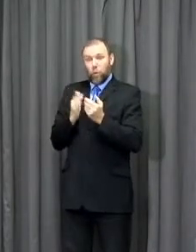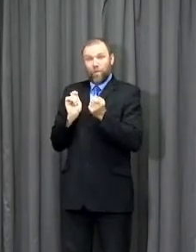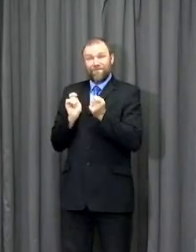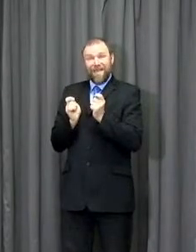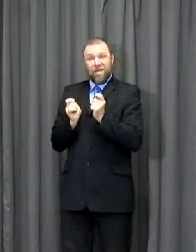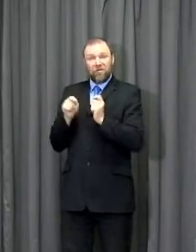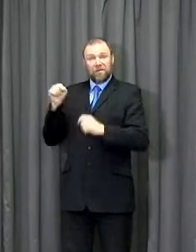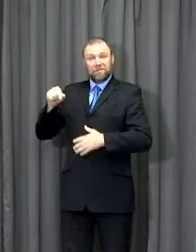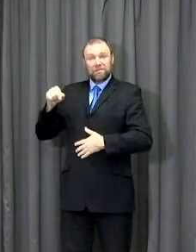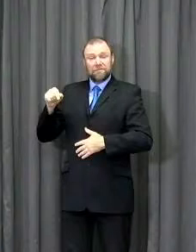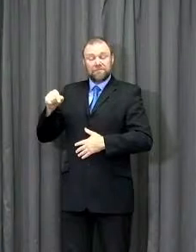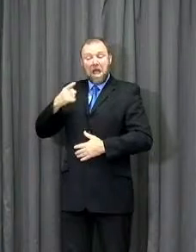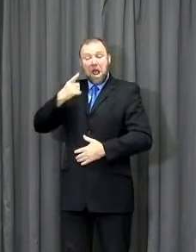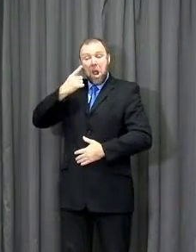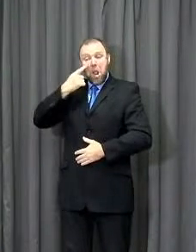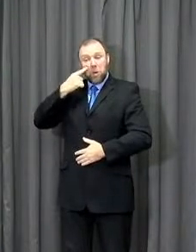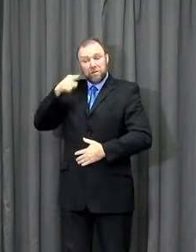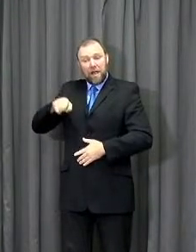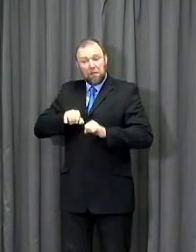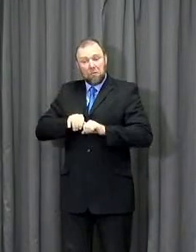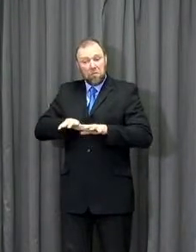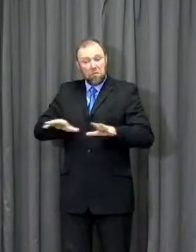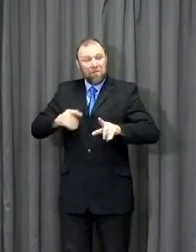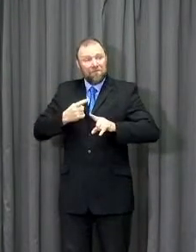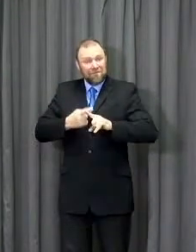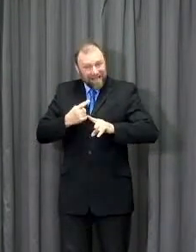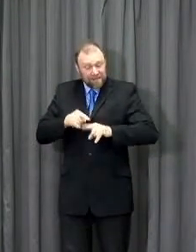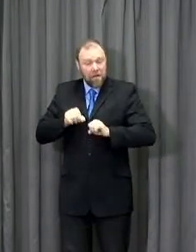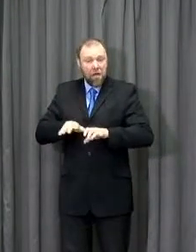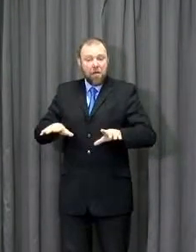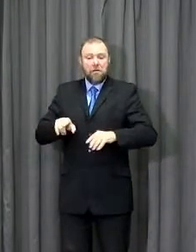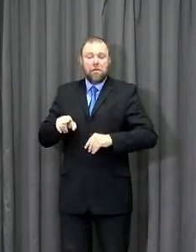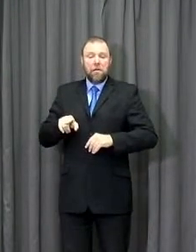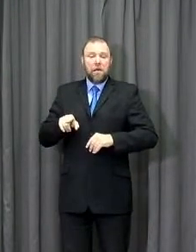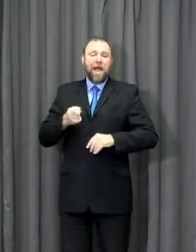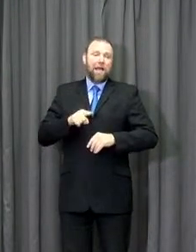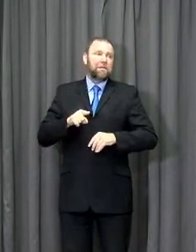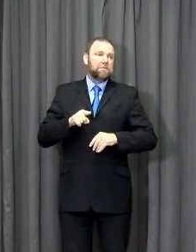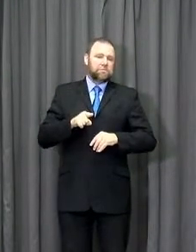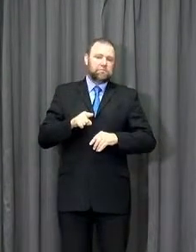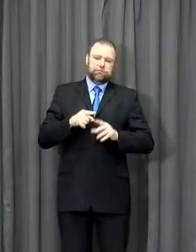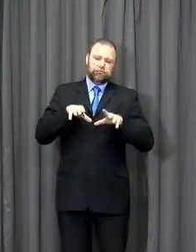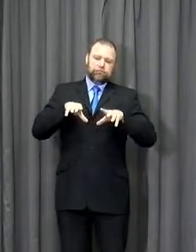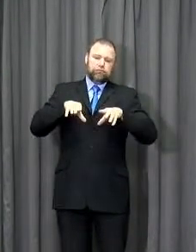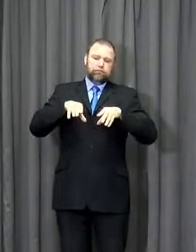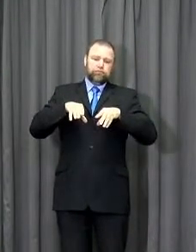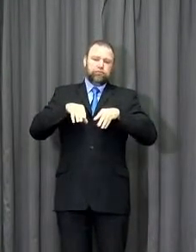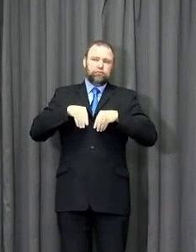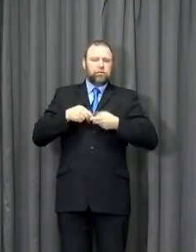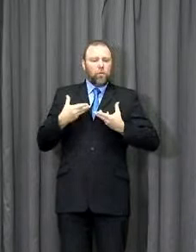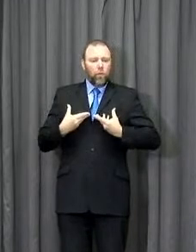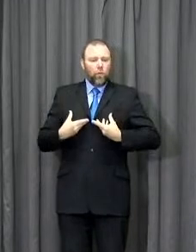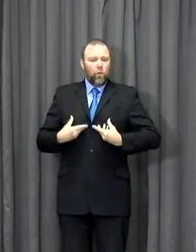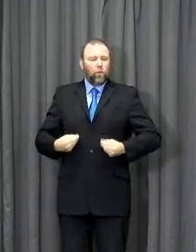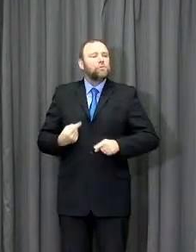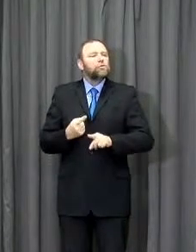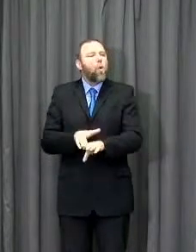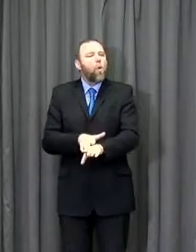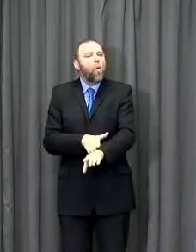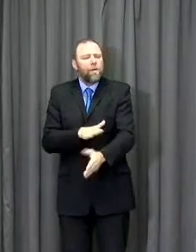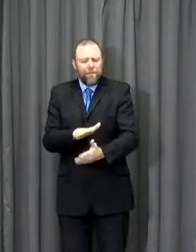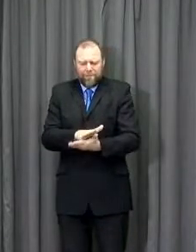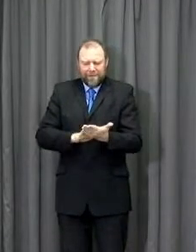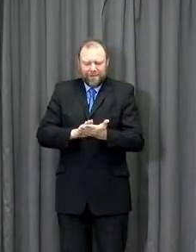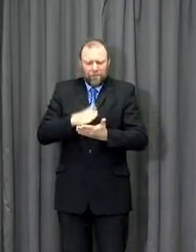like it grows faster and it looks like it retracts slower. So we need to consider that in the complex